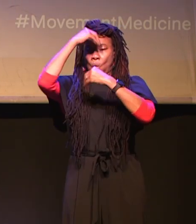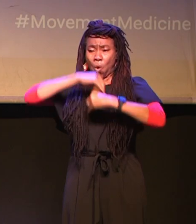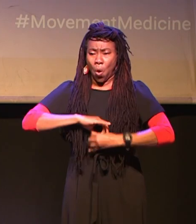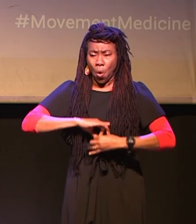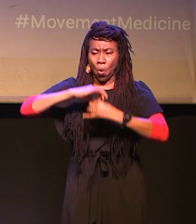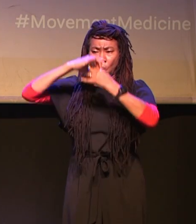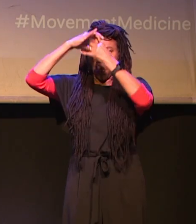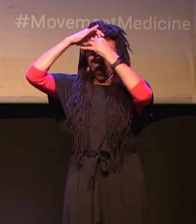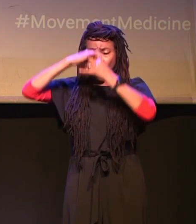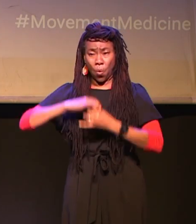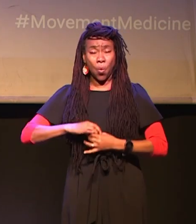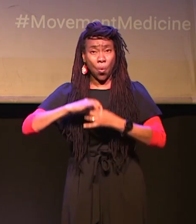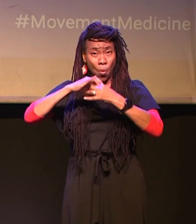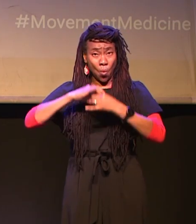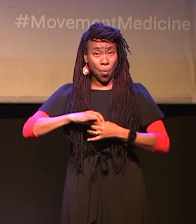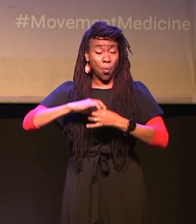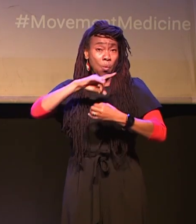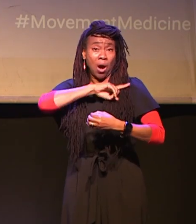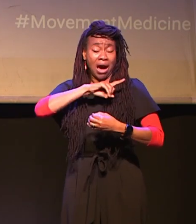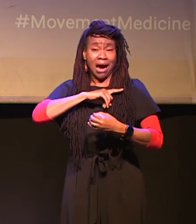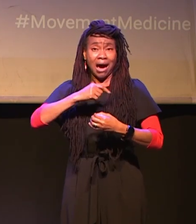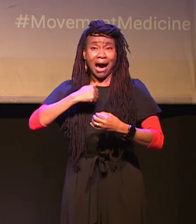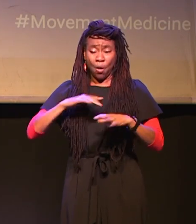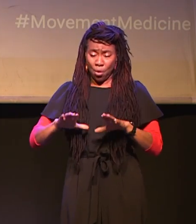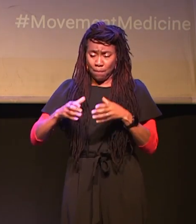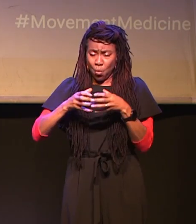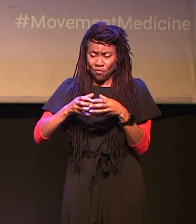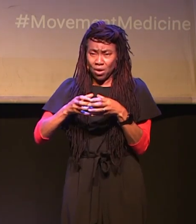not only grow, but even hold what we have.